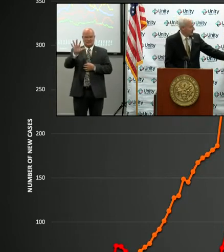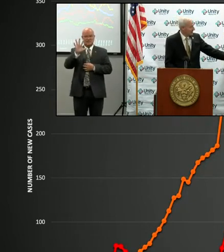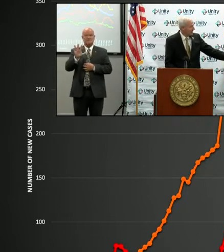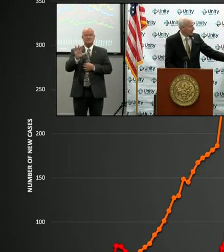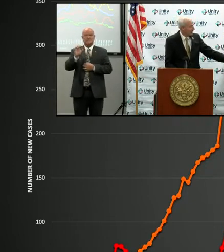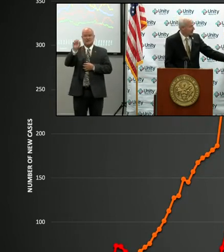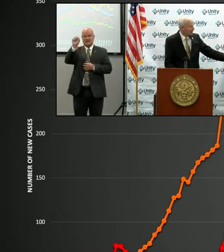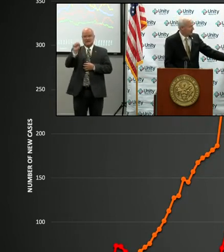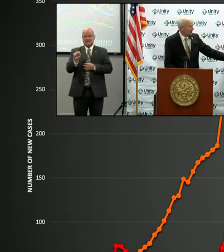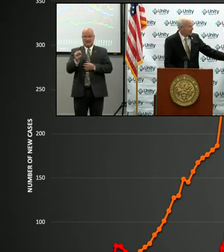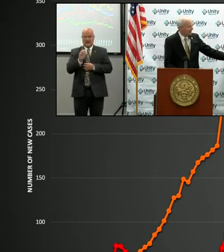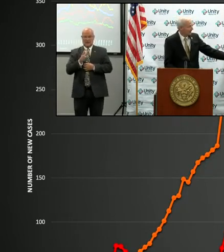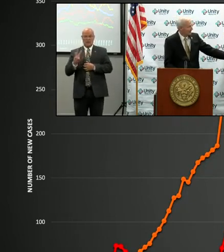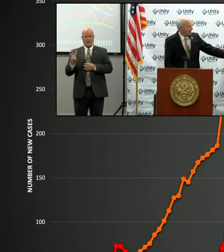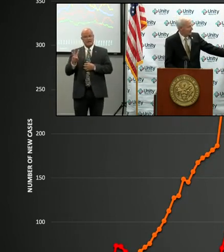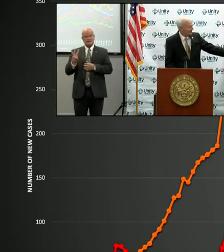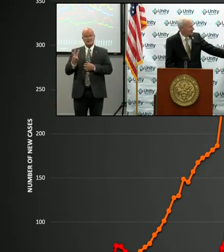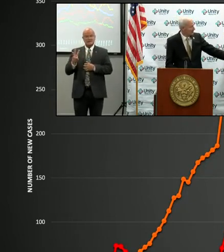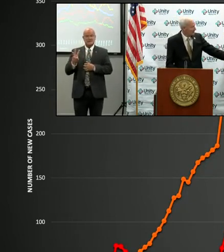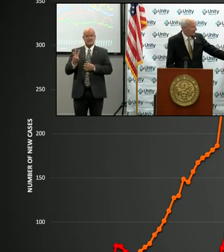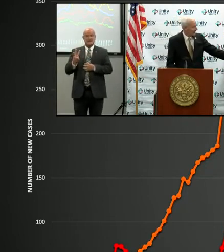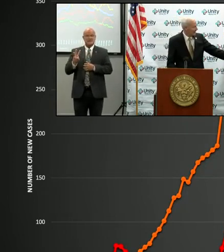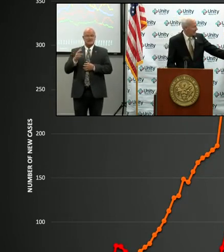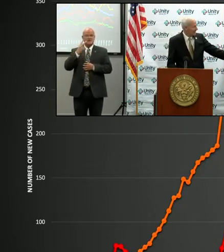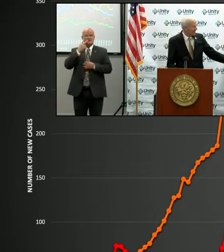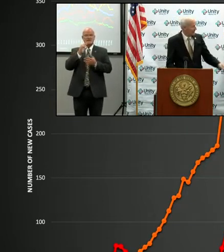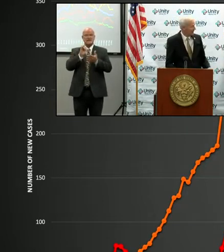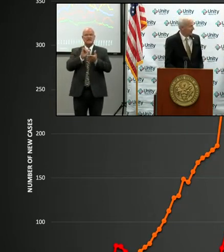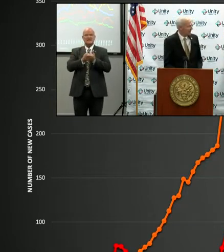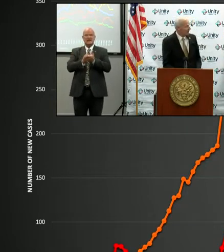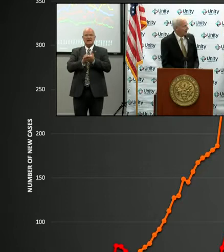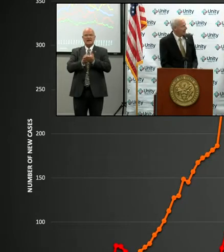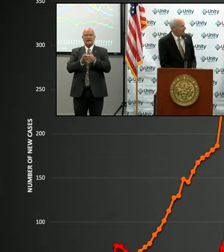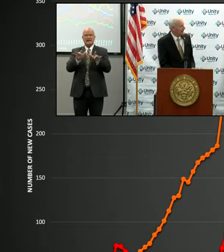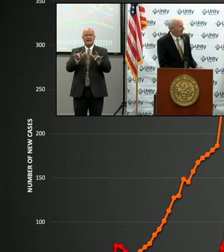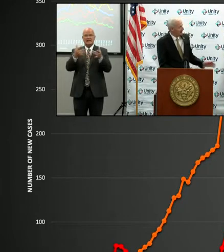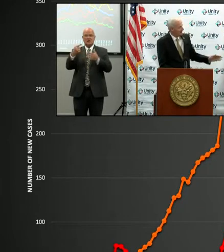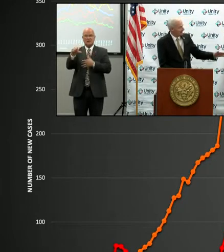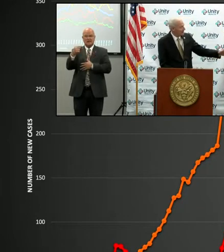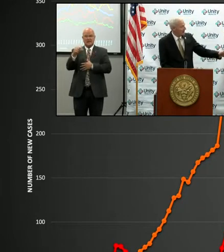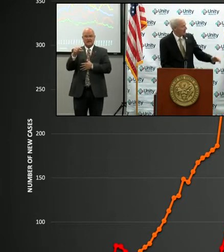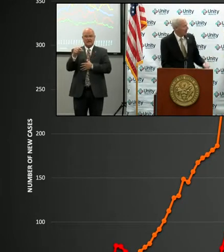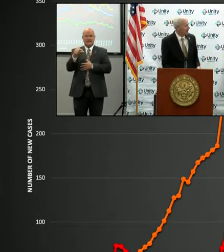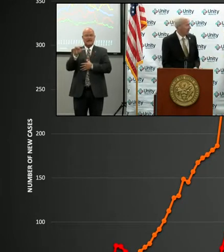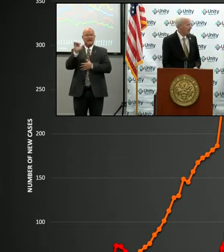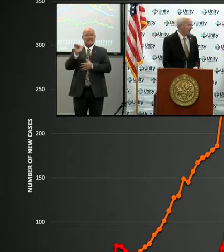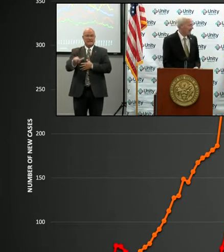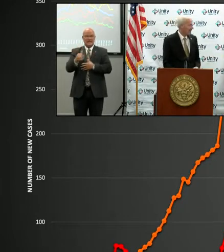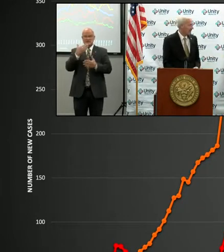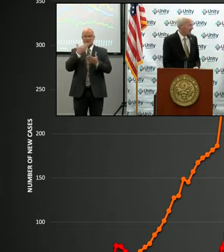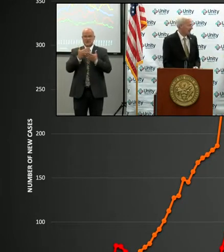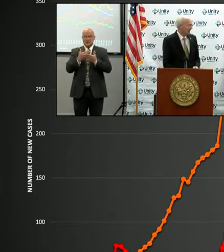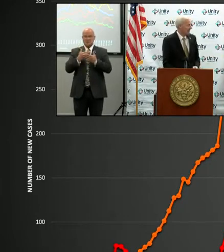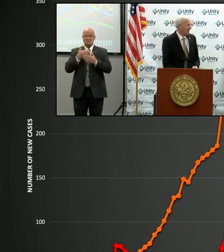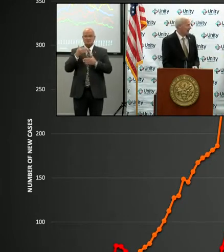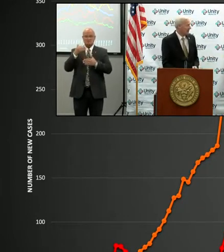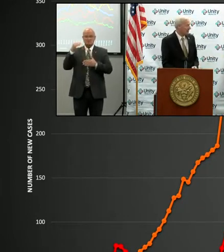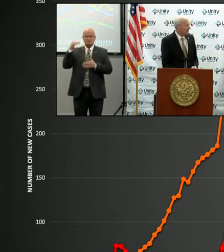In the Southwest region, you see that in the light green. That's in a good